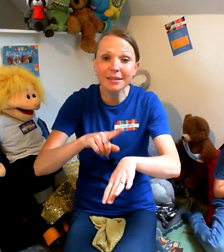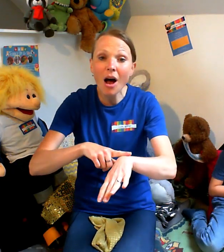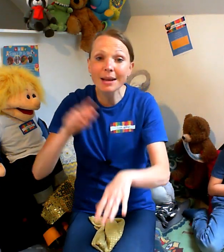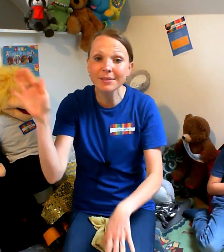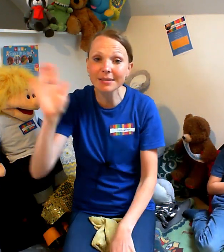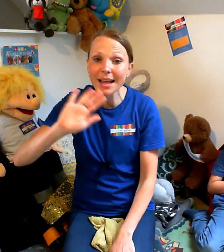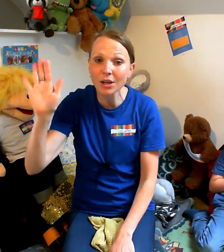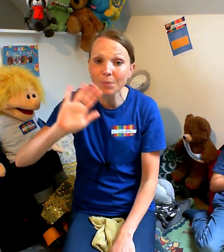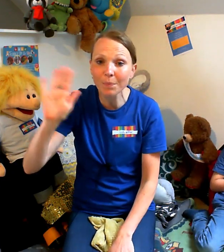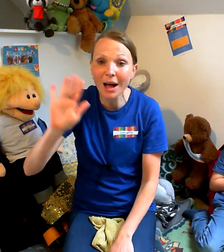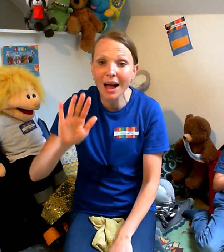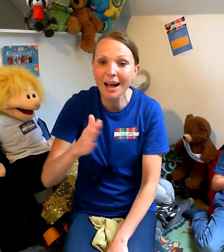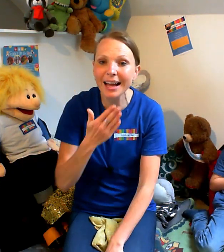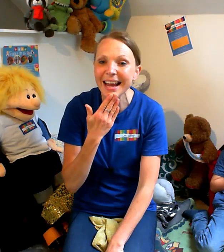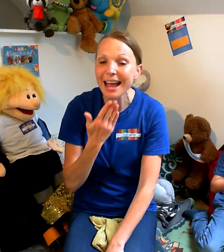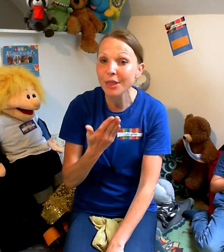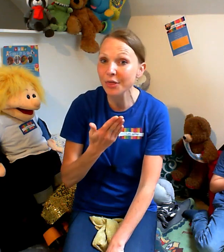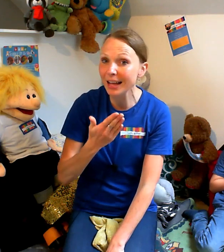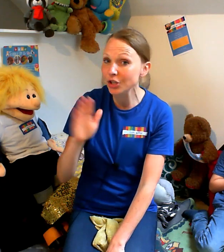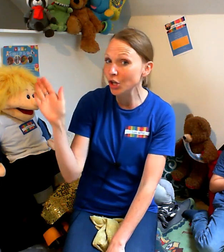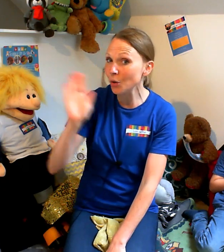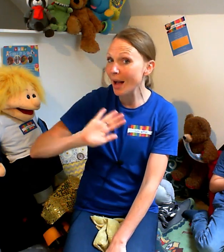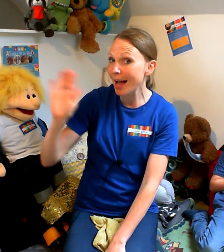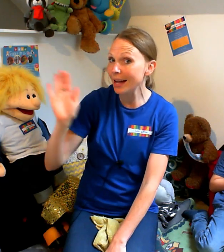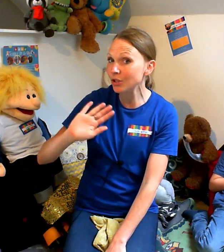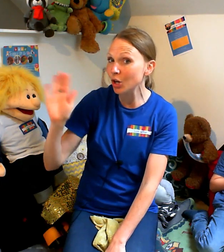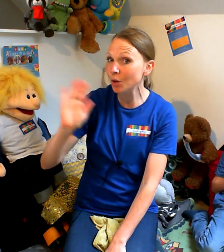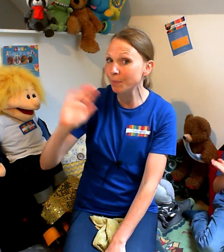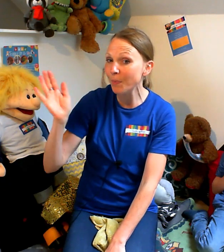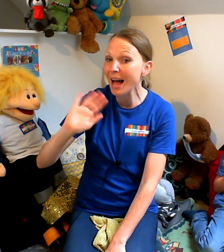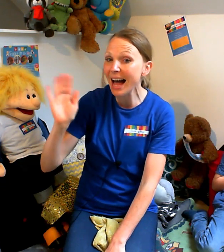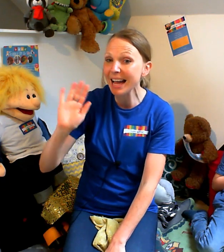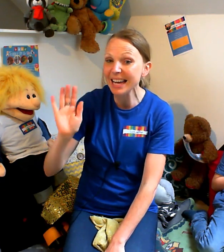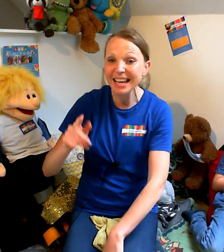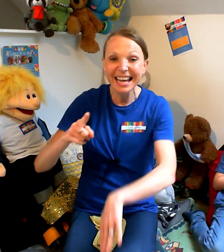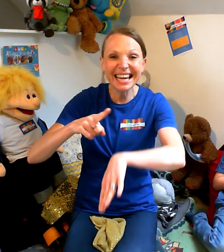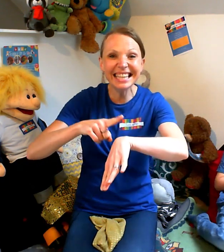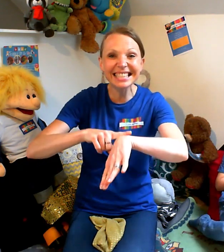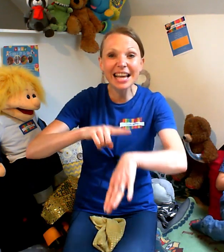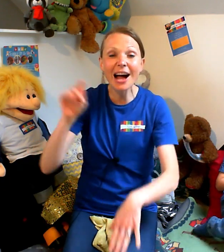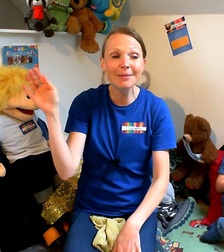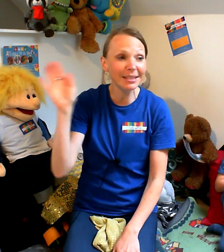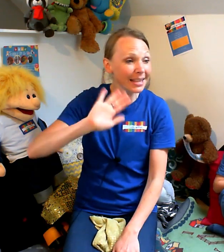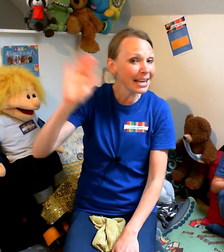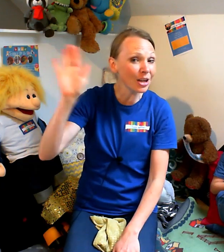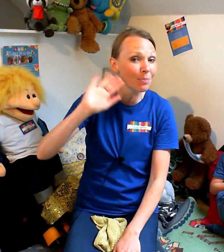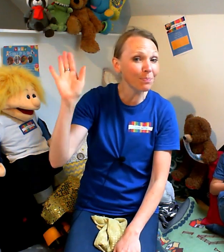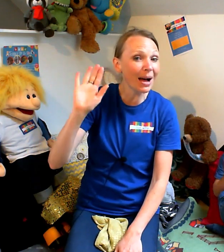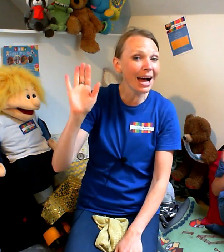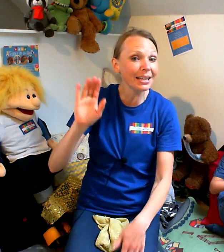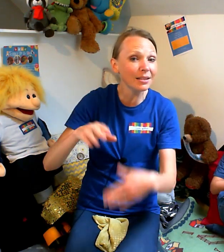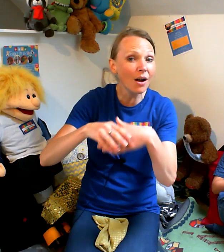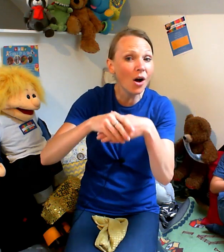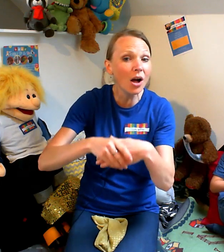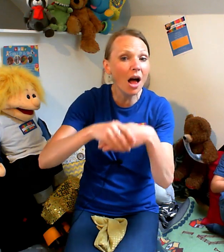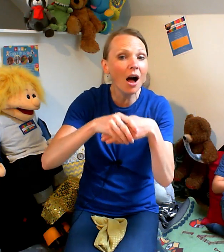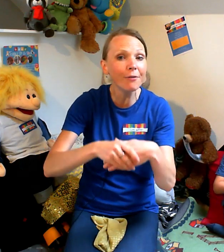time to say goodbye. Thank you and goodbye. It's time to say goodbye to all our